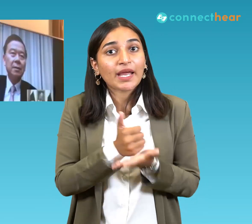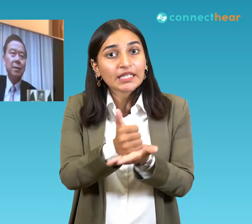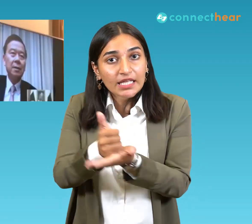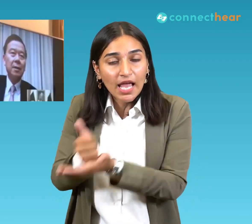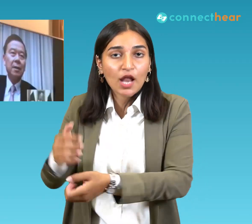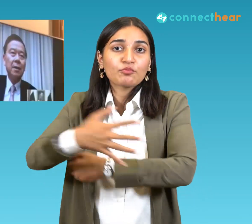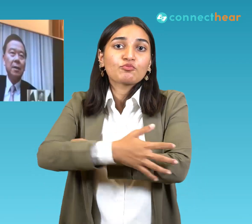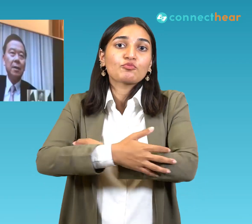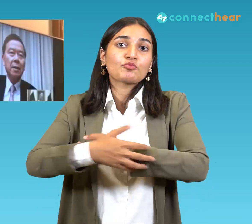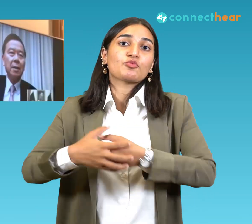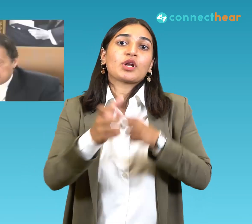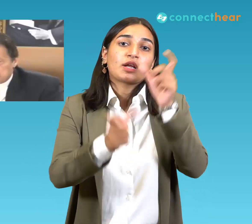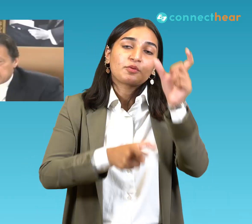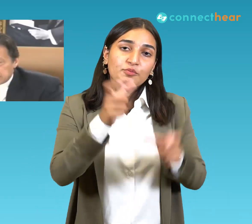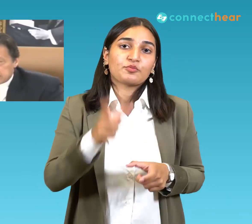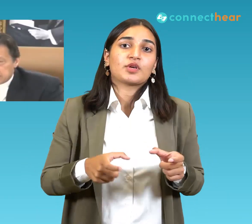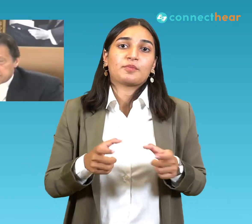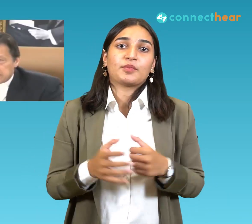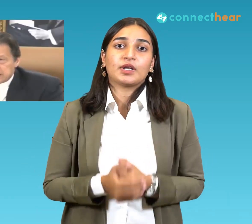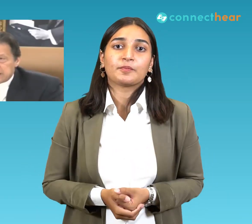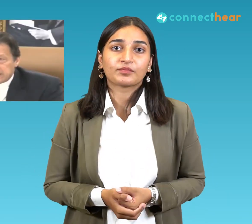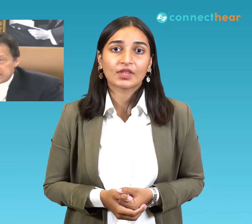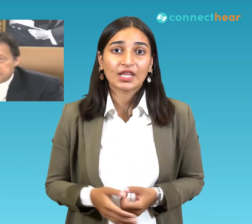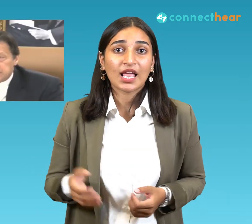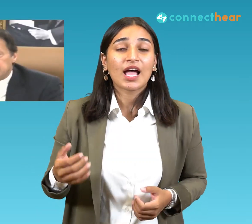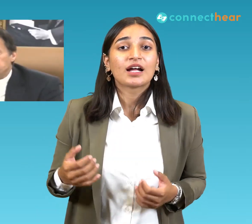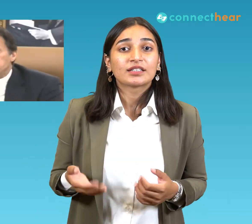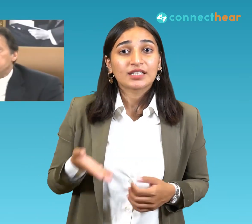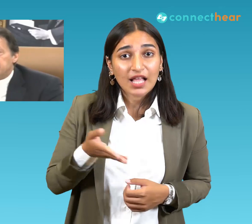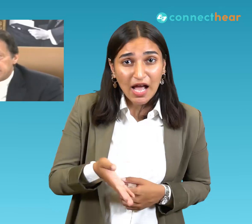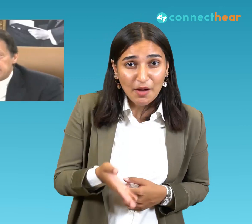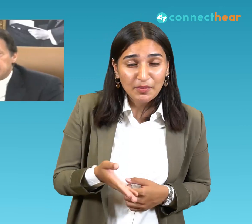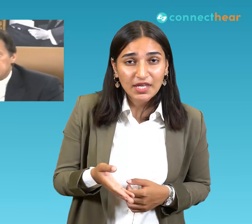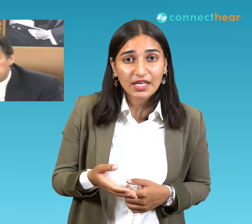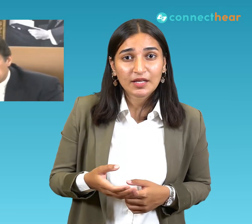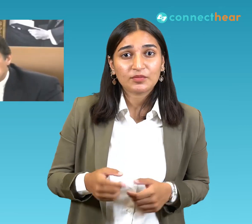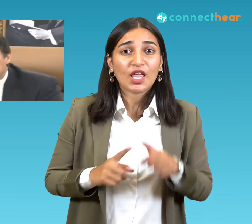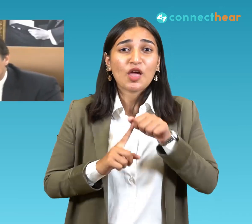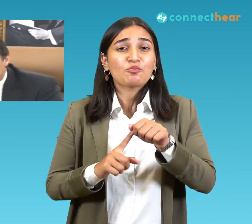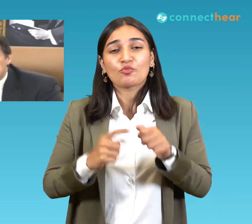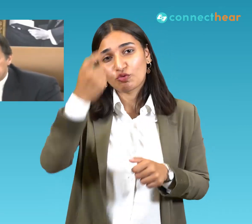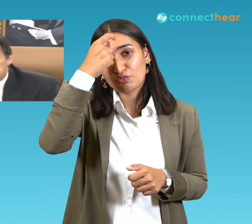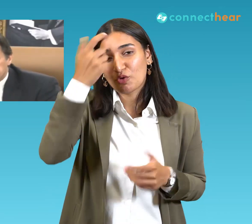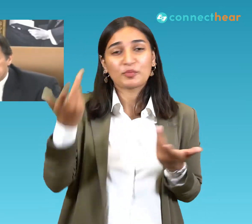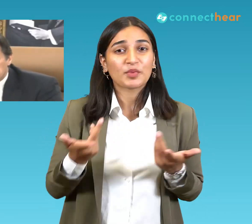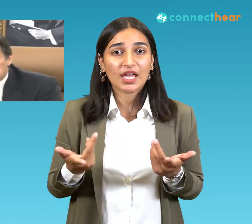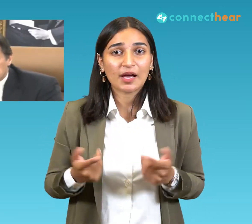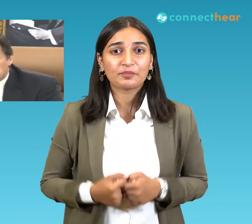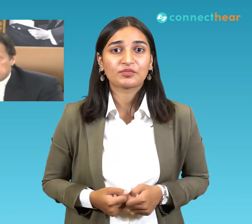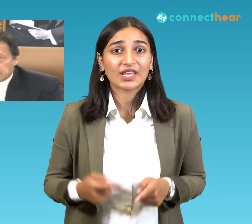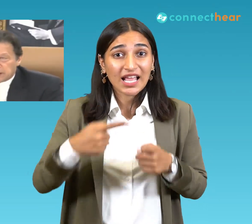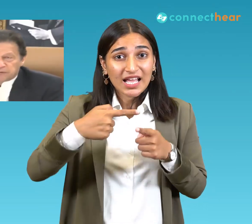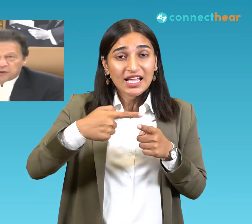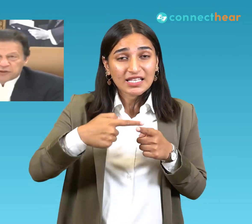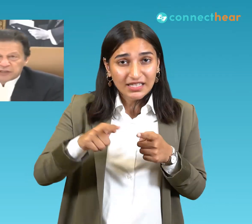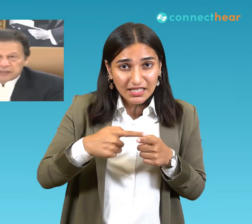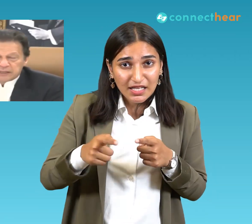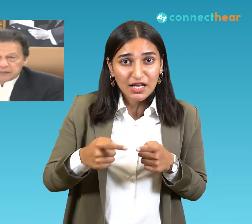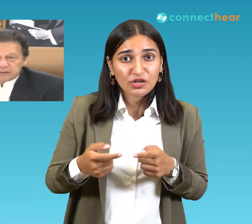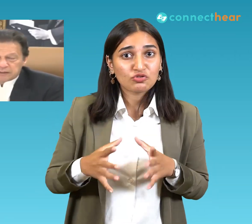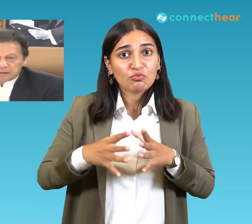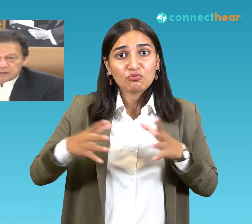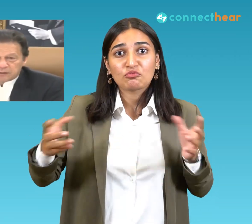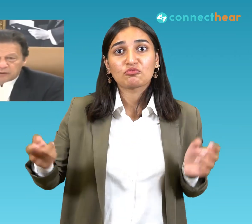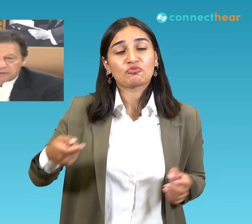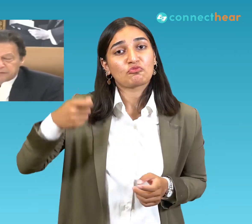China followed. Our biggest problem right now in Pakistan has been very expensive energy. We